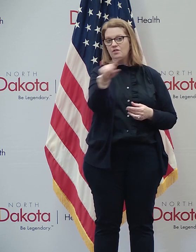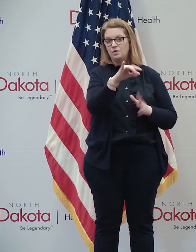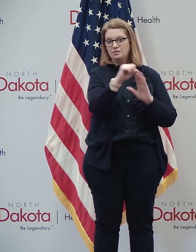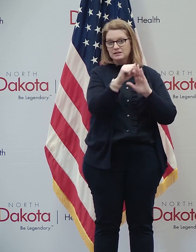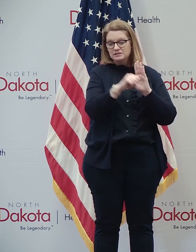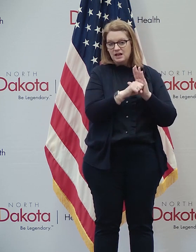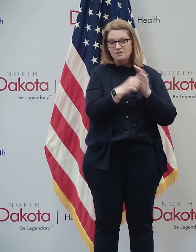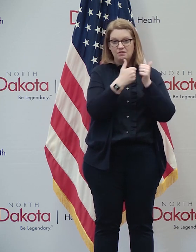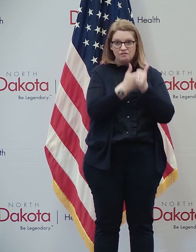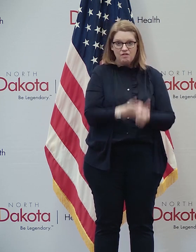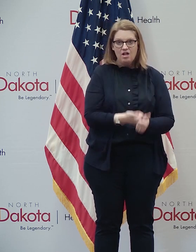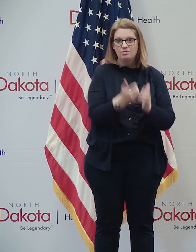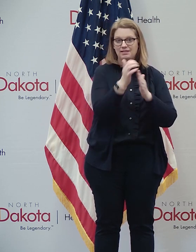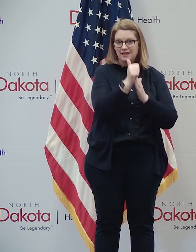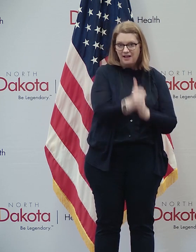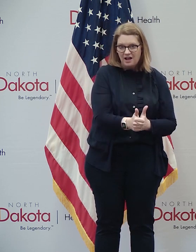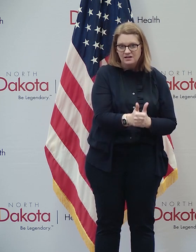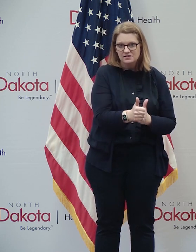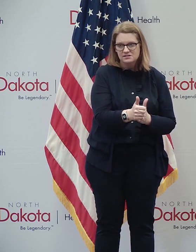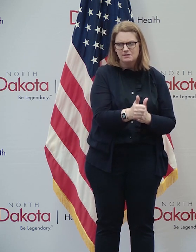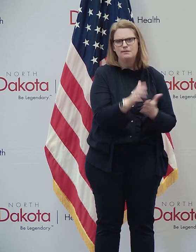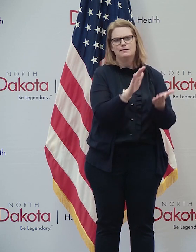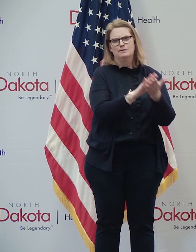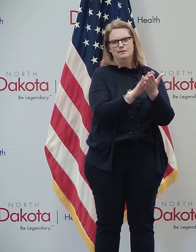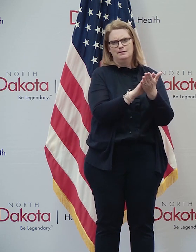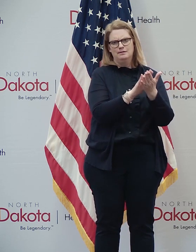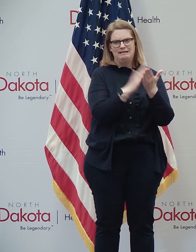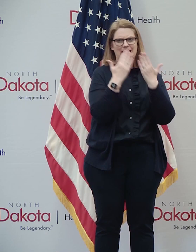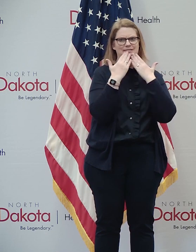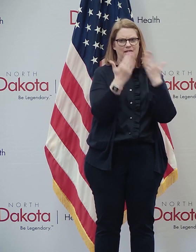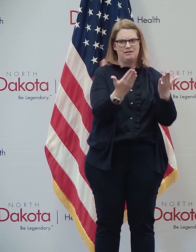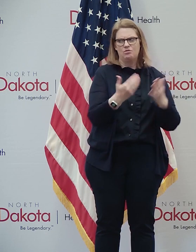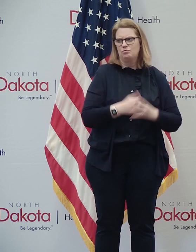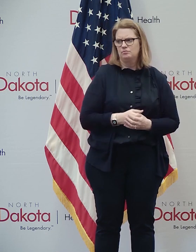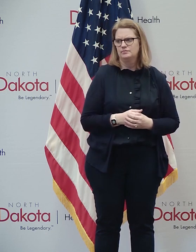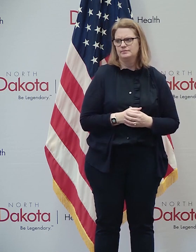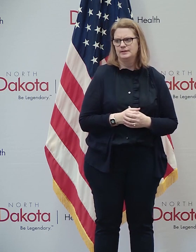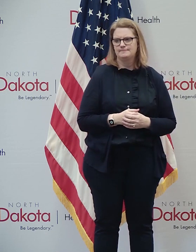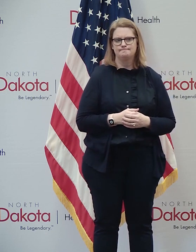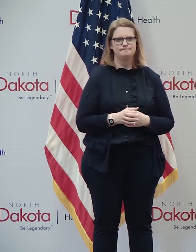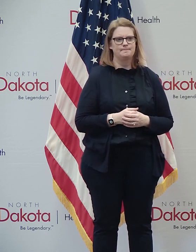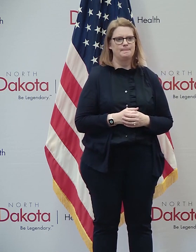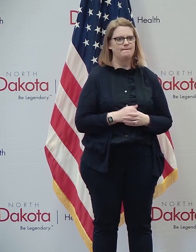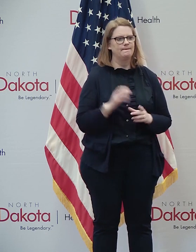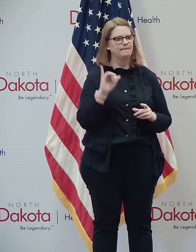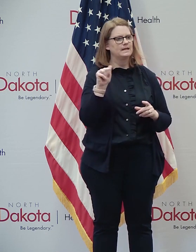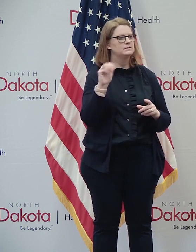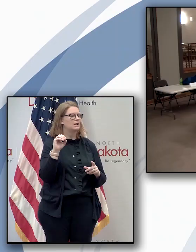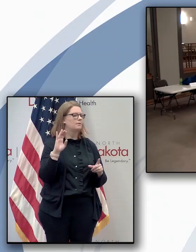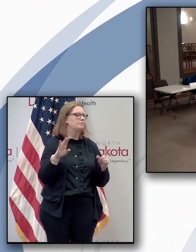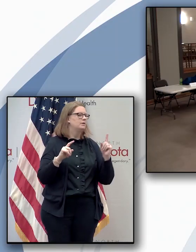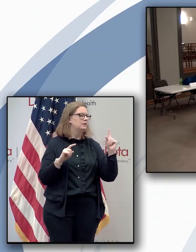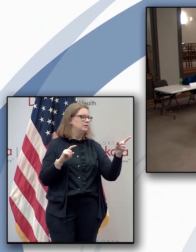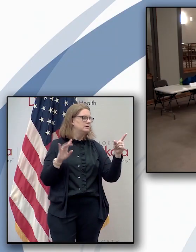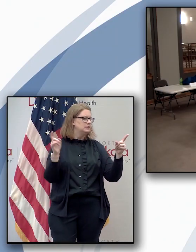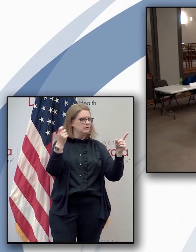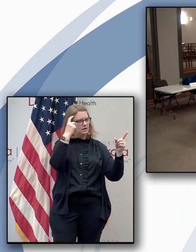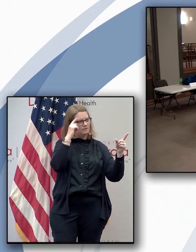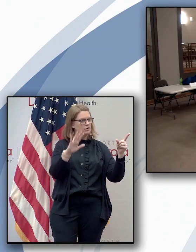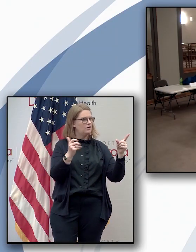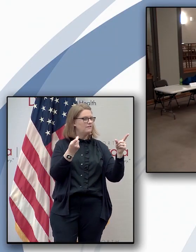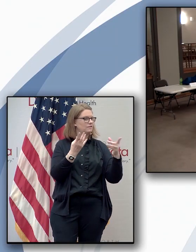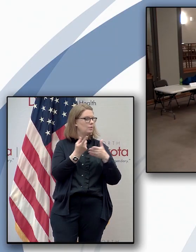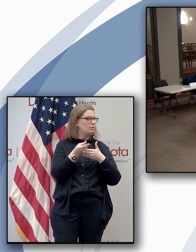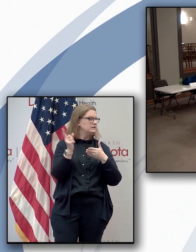seeing the numbers drop across the state, and in many parts of the state, they're dropping very dramatically. And I think, again, this